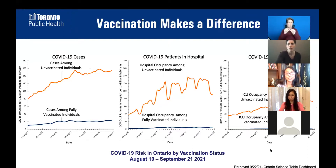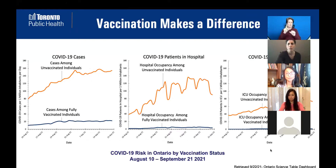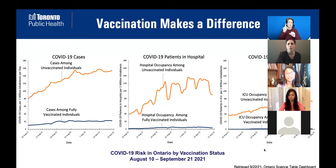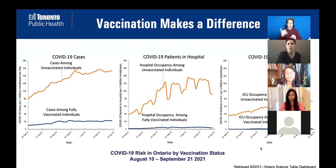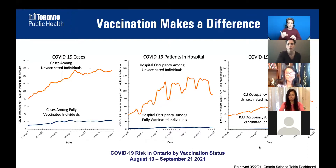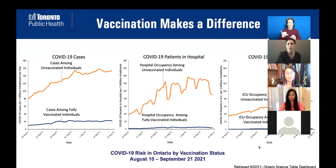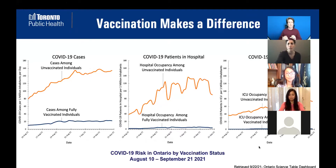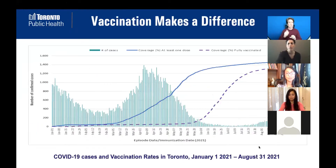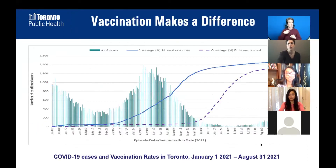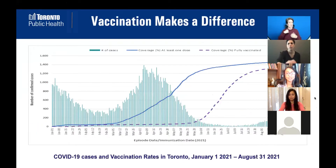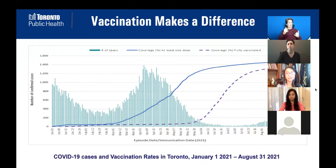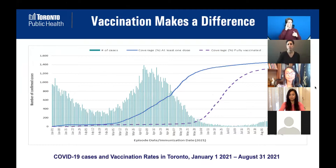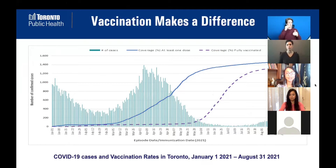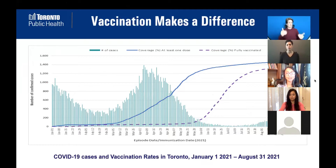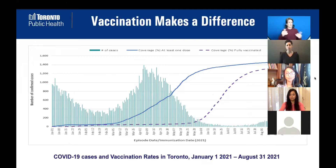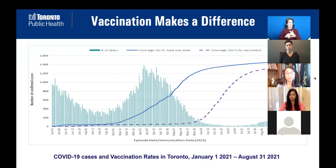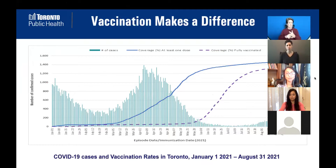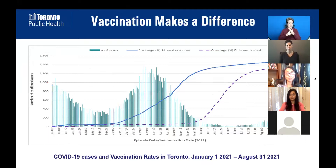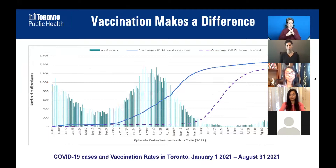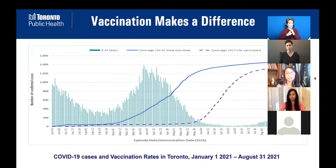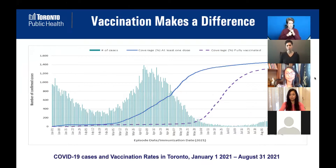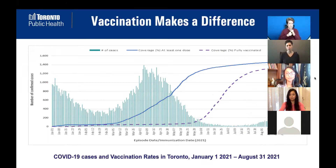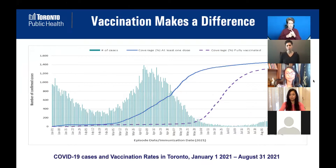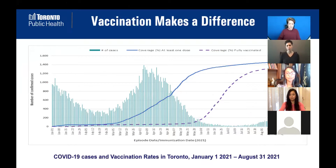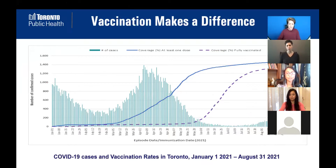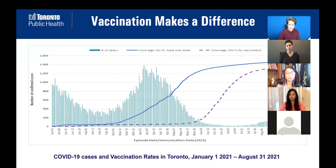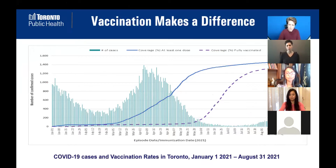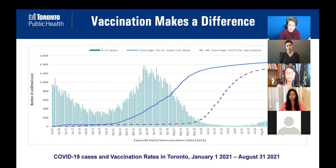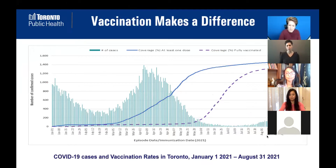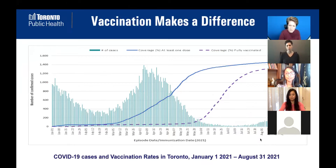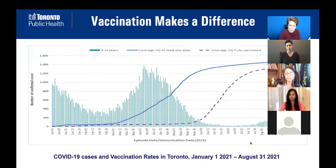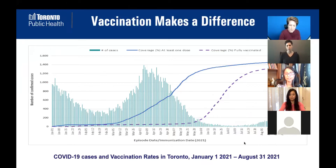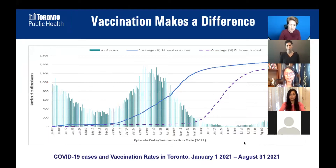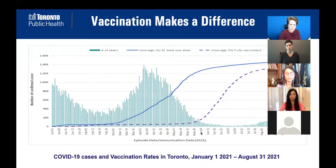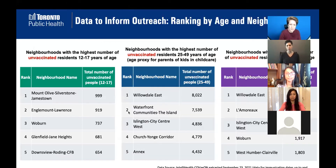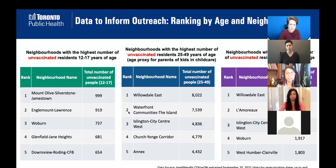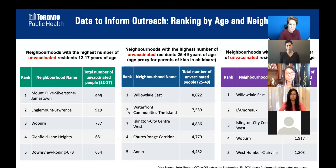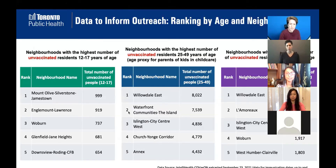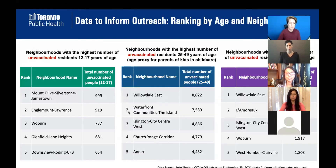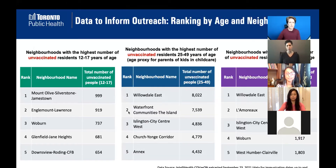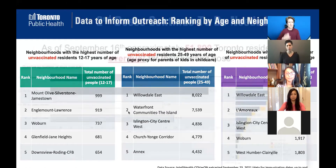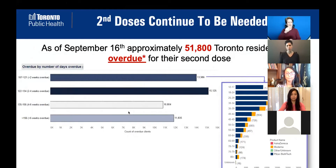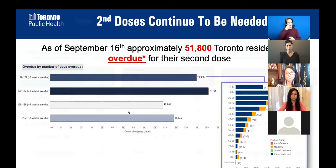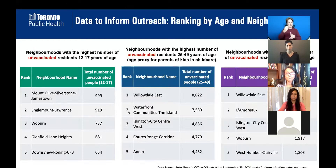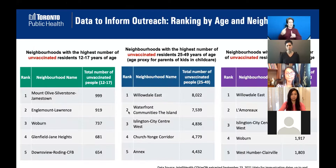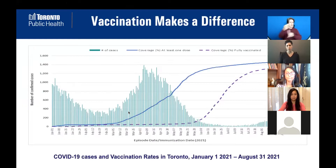let's get started. So let's talk about how, sorry, if you want to go to the beginning, please.